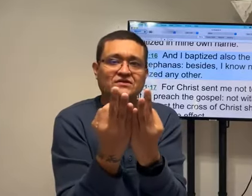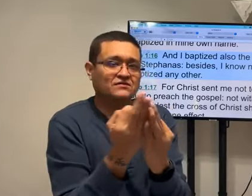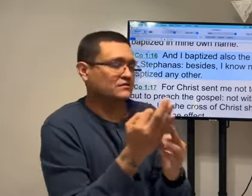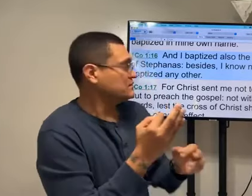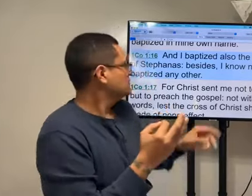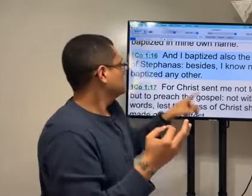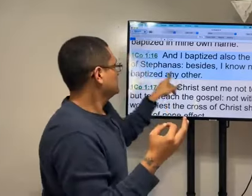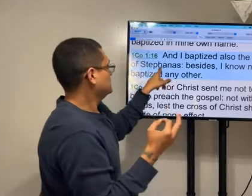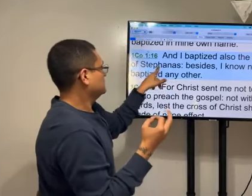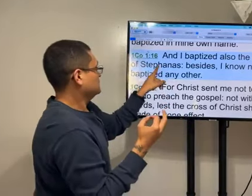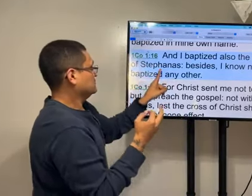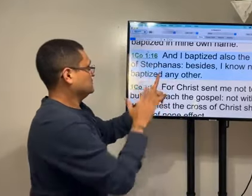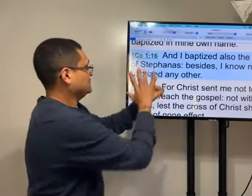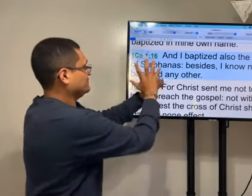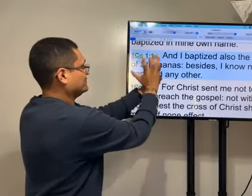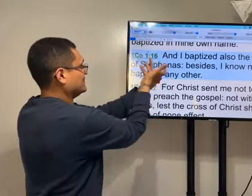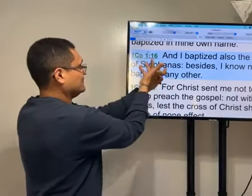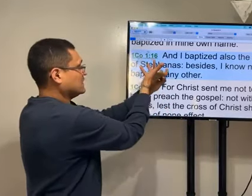And the word household is talking about his full family.